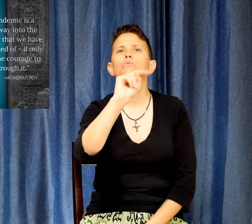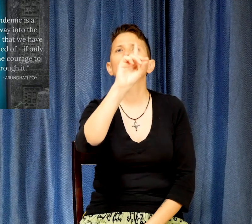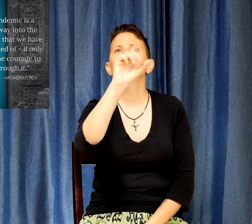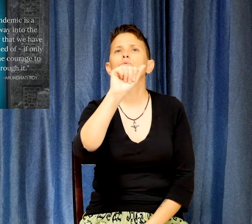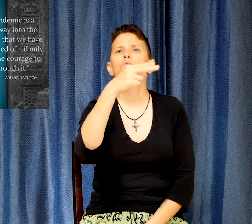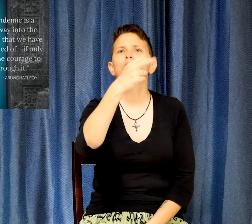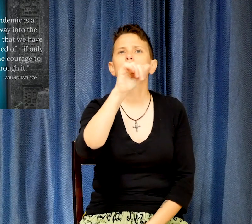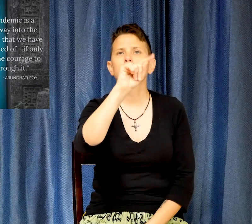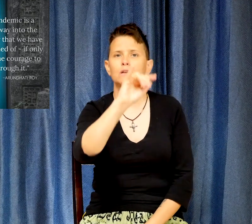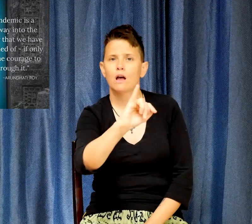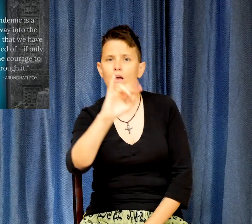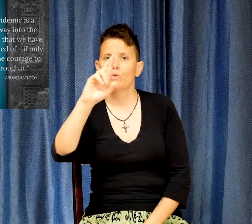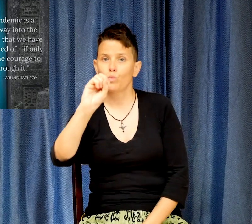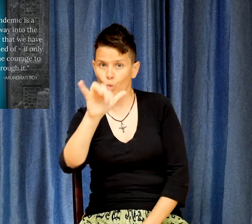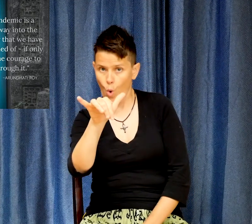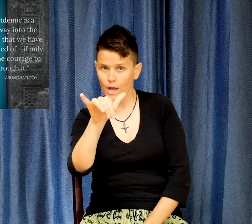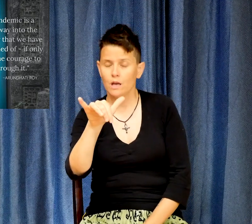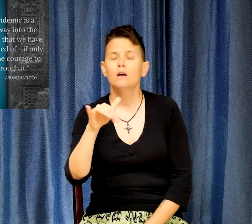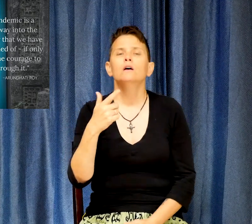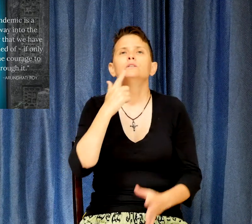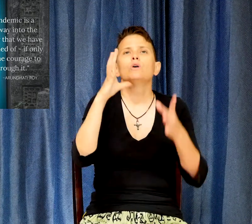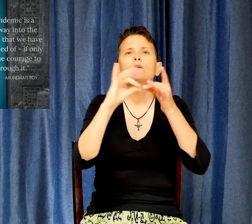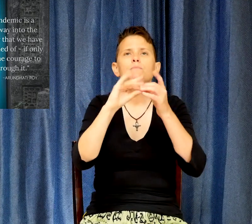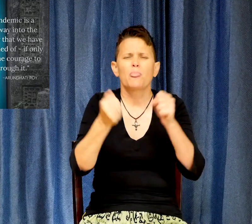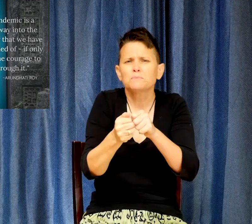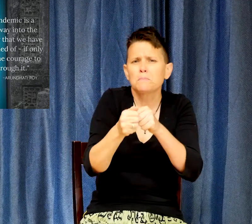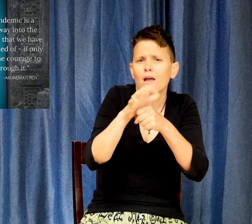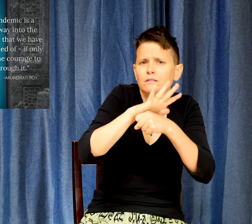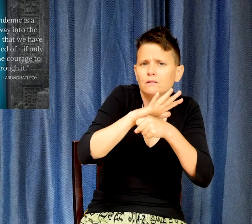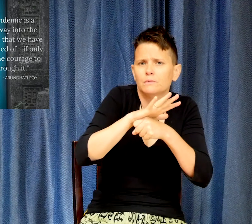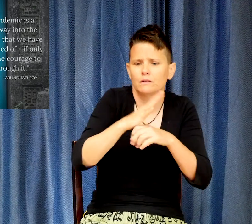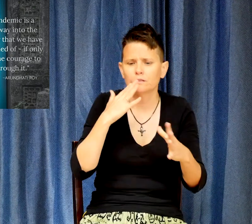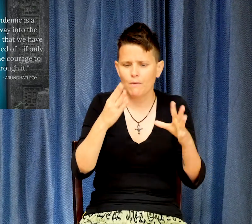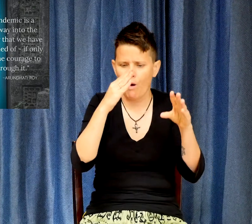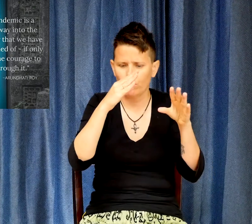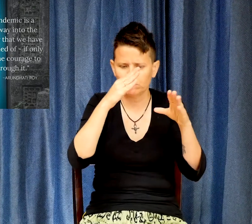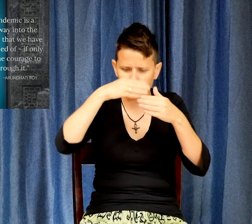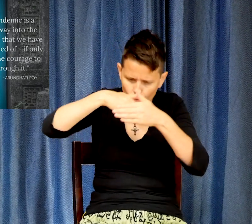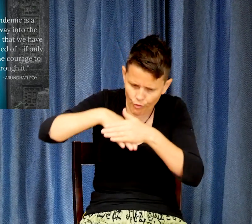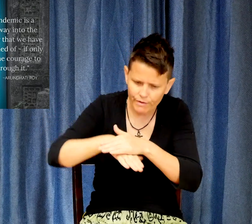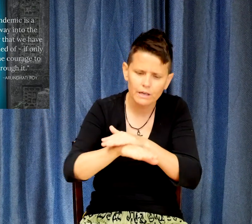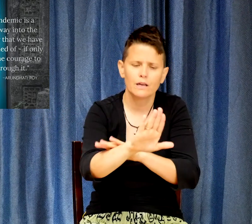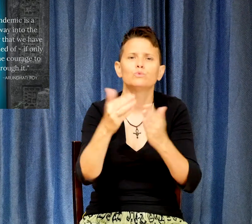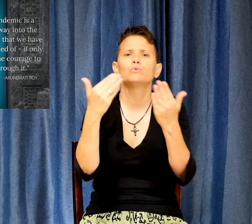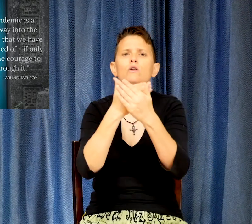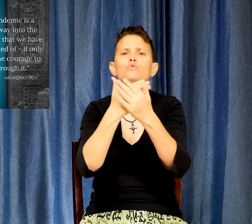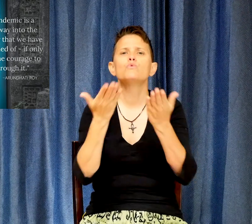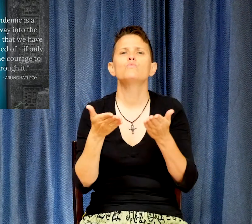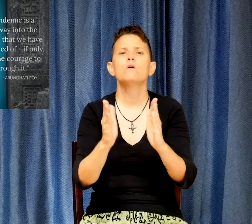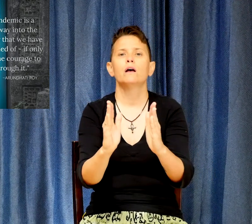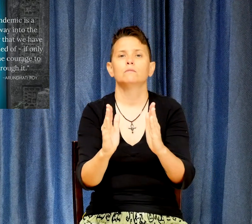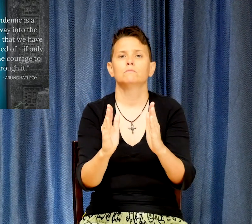this pandemic is about moving into a new portal. It's about moving into a new way, right? About moving